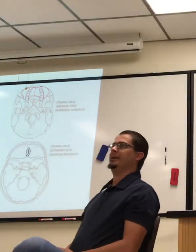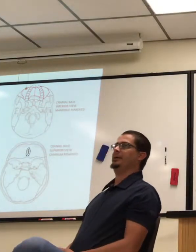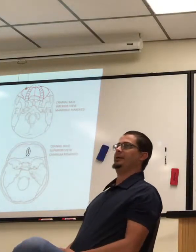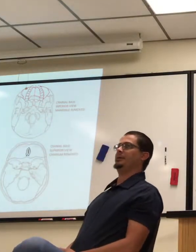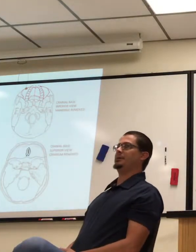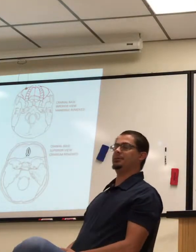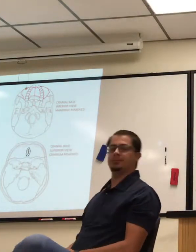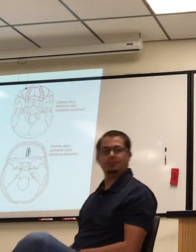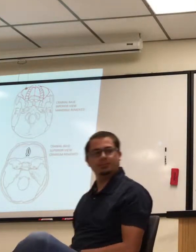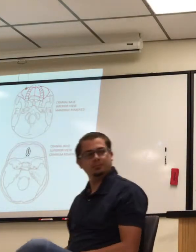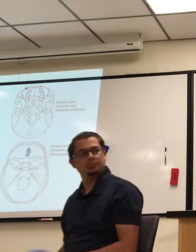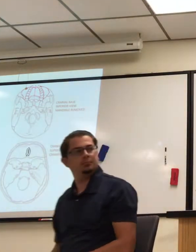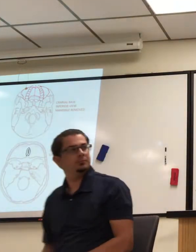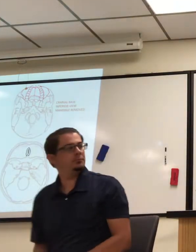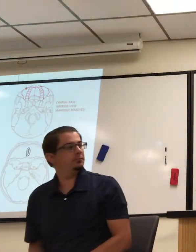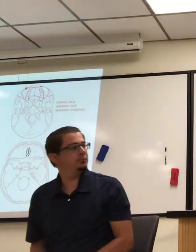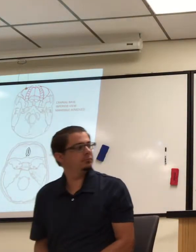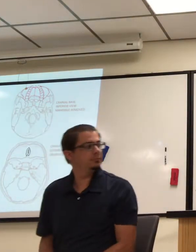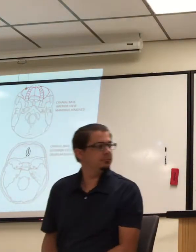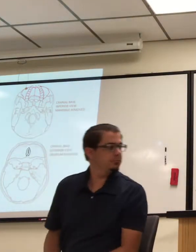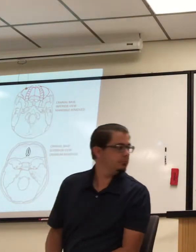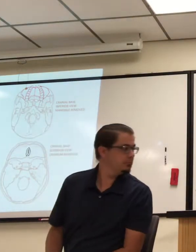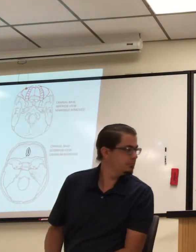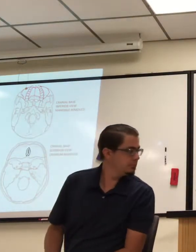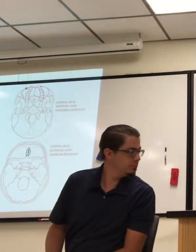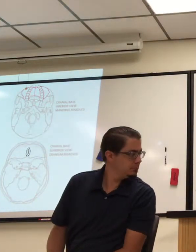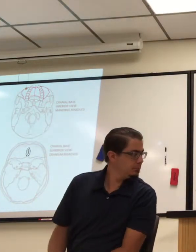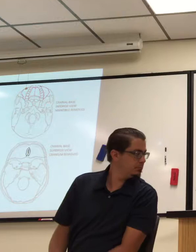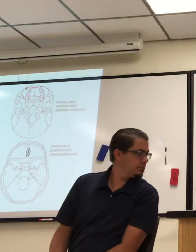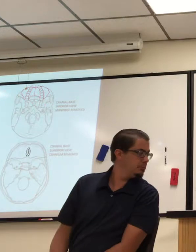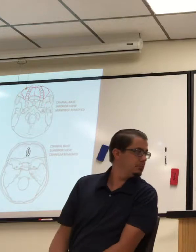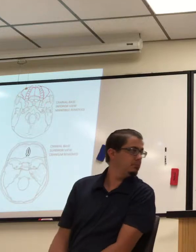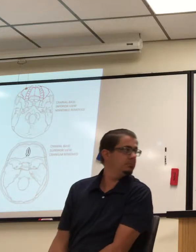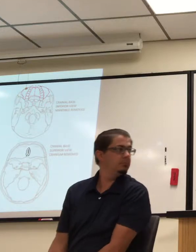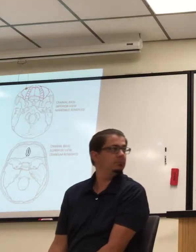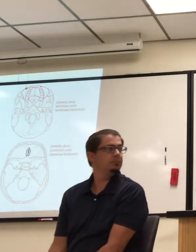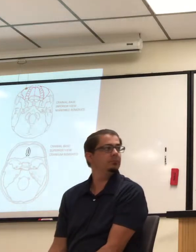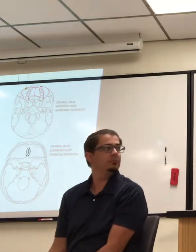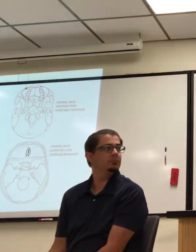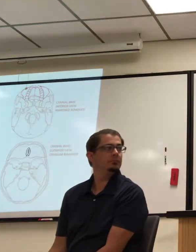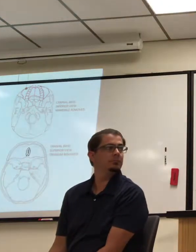I can't find my pointer. Big disorganized mess.